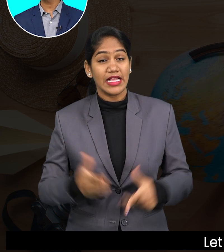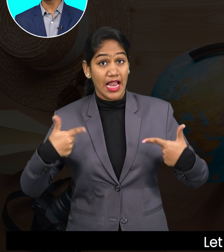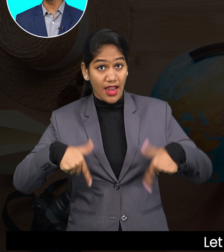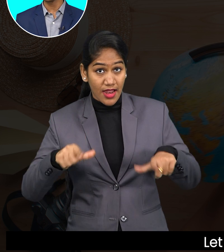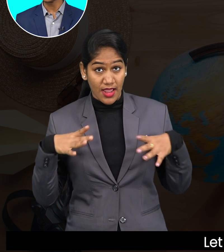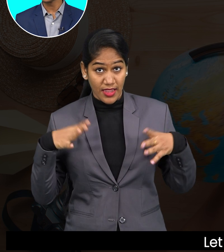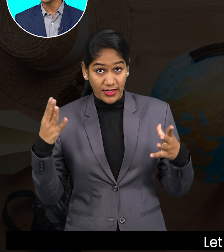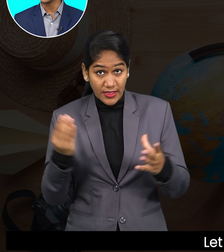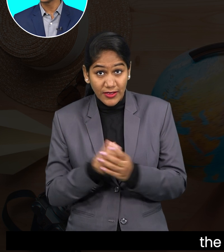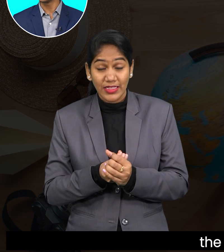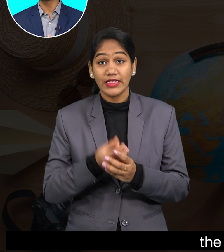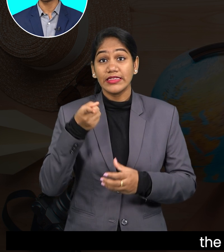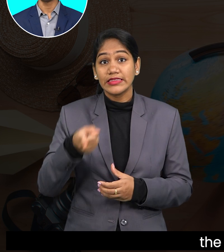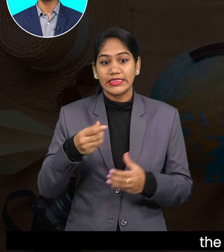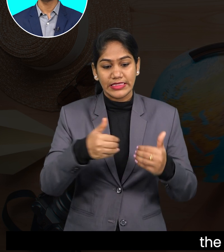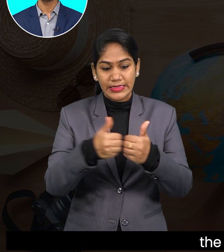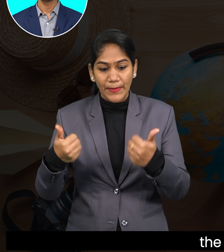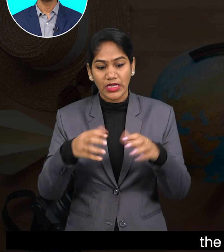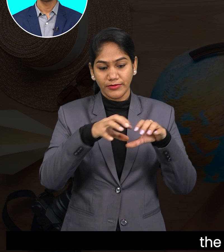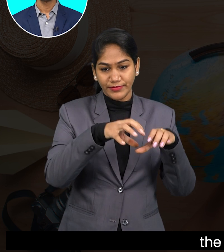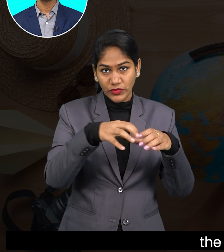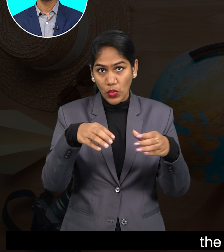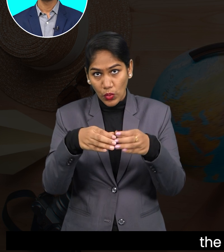Let us try to classify the things around us.